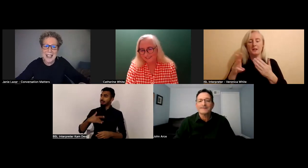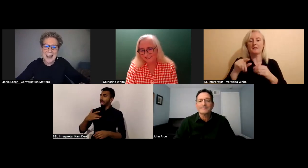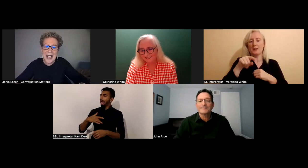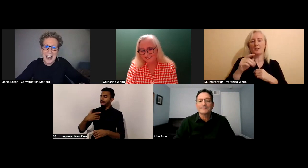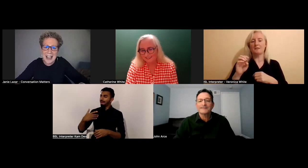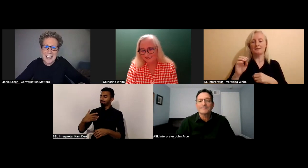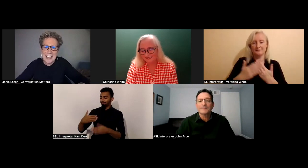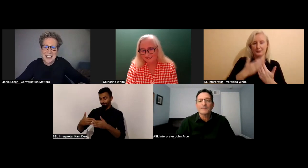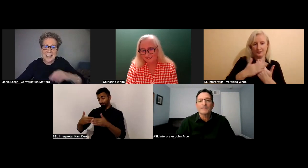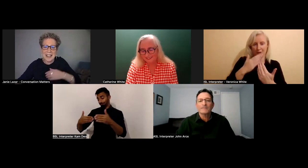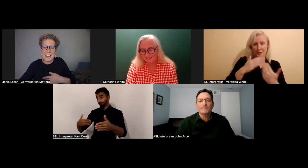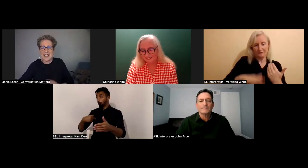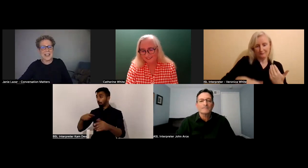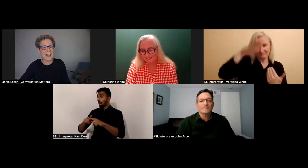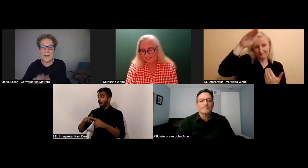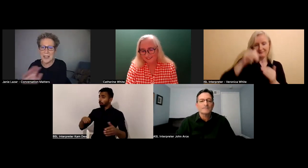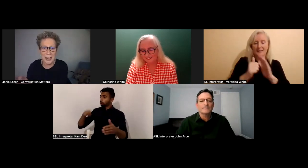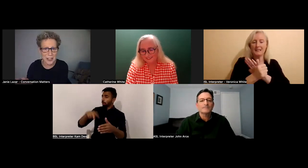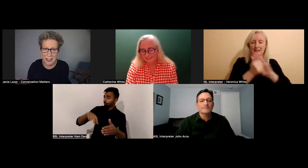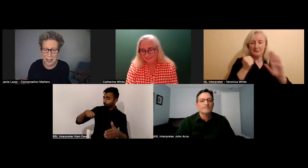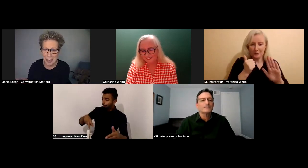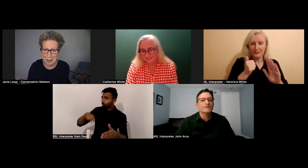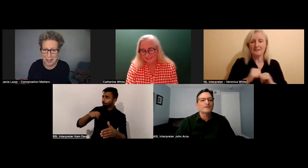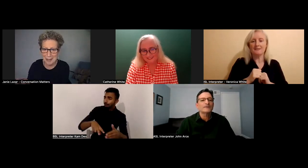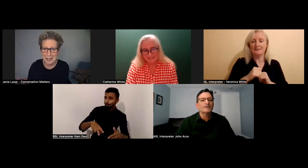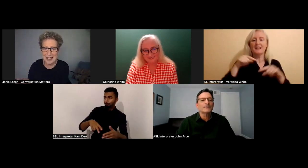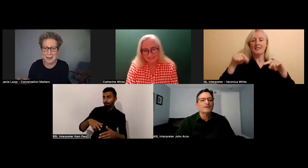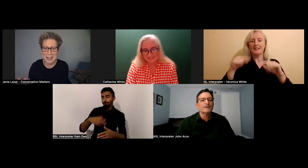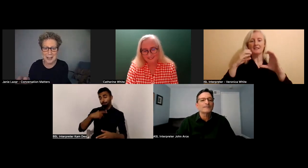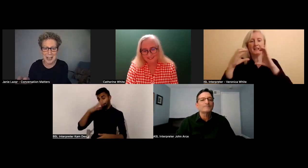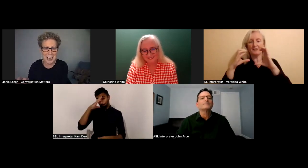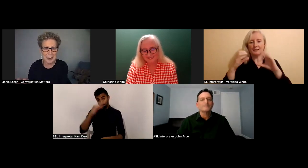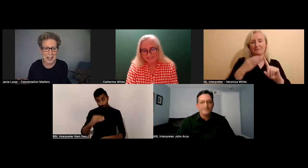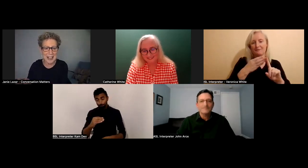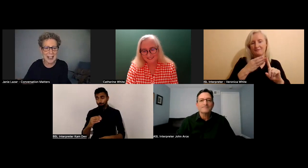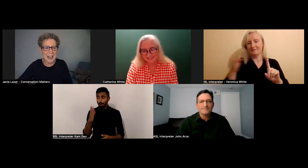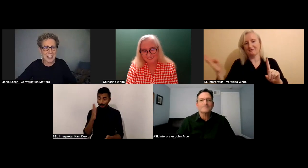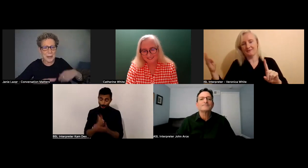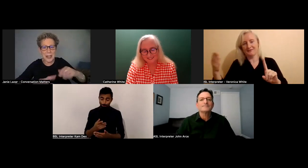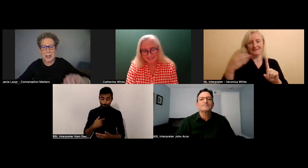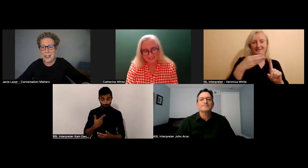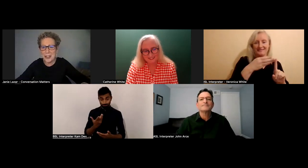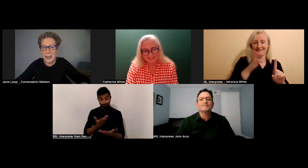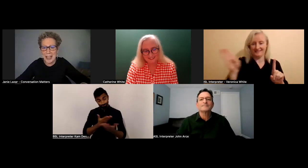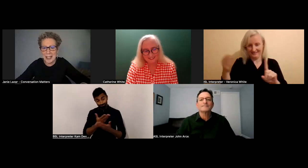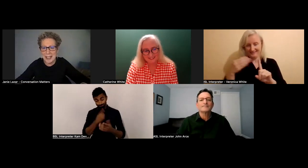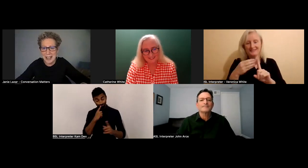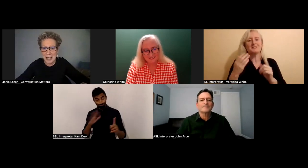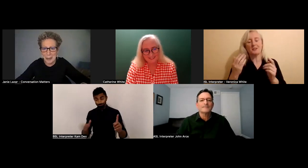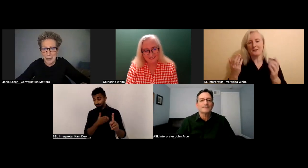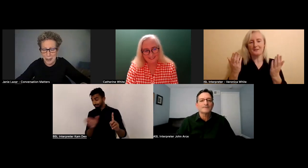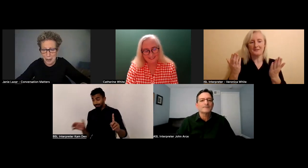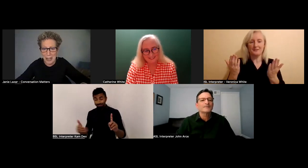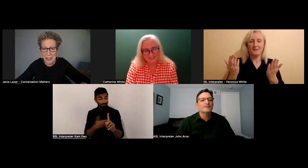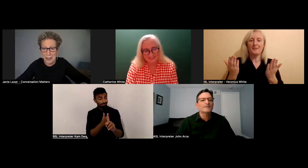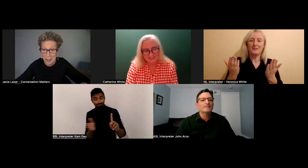experiences, and this conversation can go anywhere, absolutely anywhere. So what I'm going to do is,